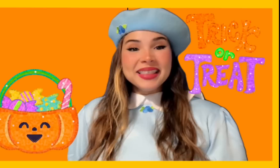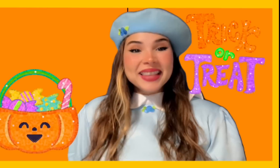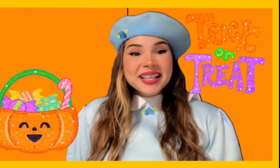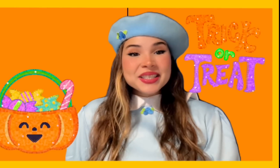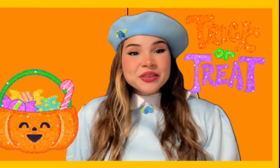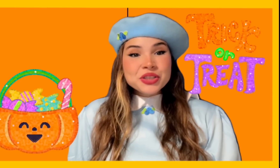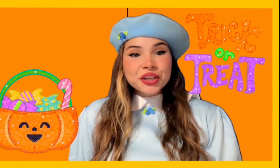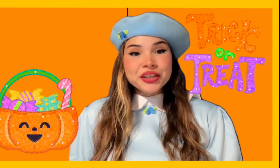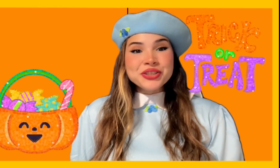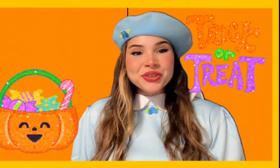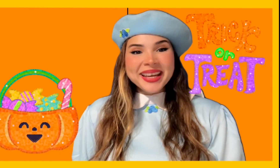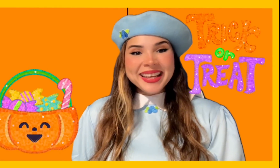Let's go trick-or-treating!